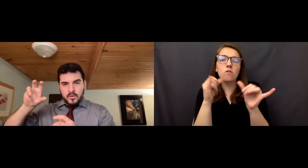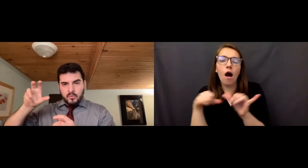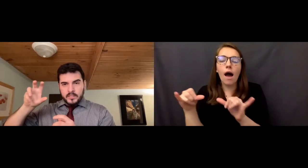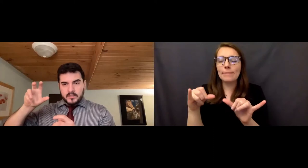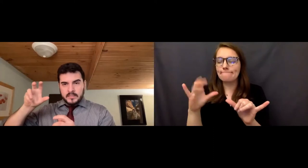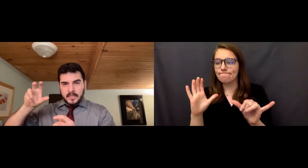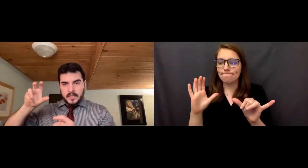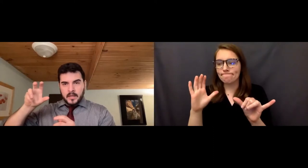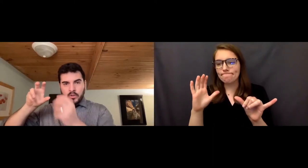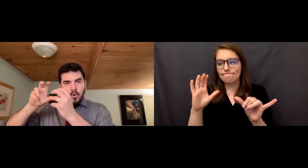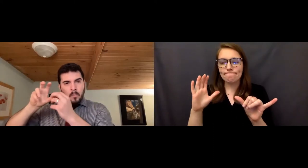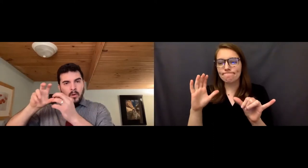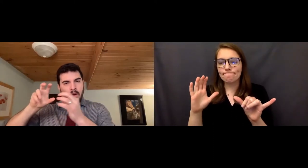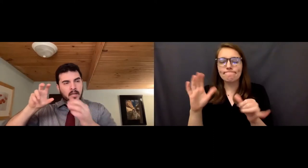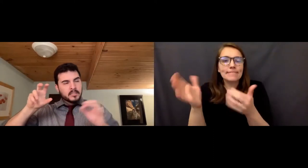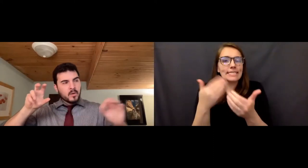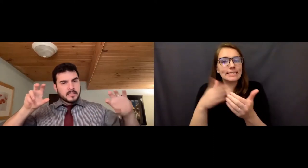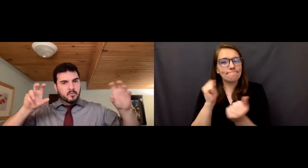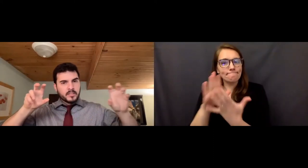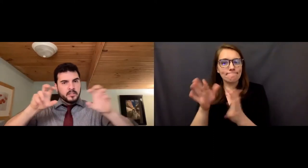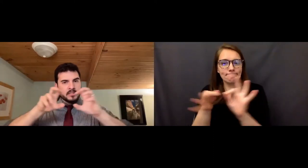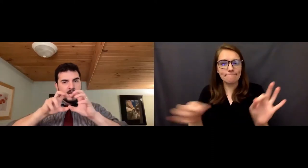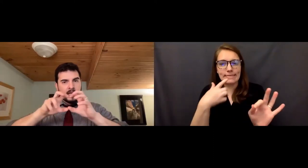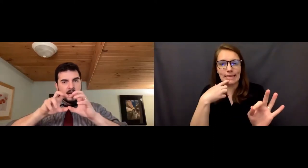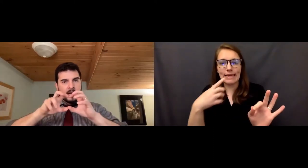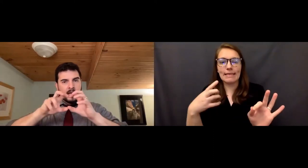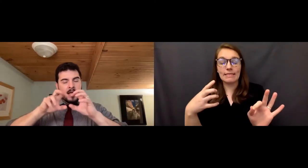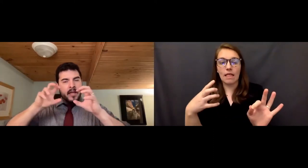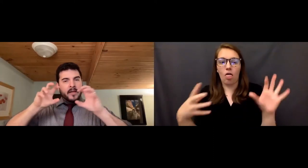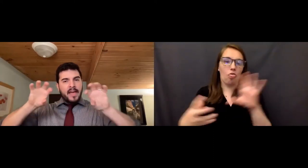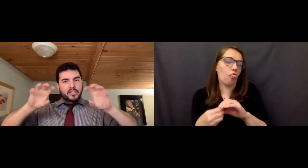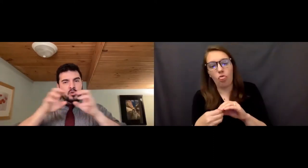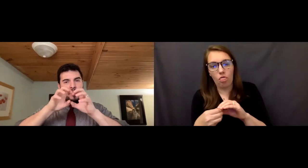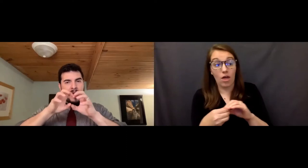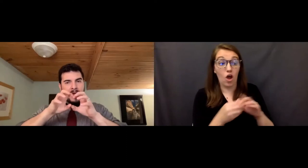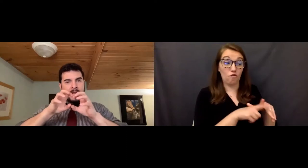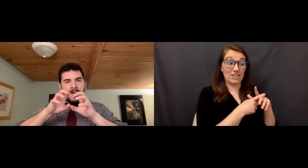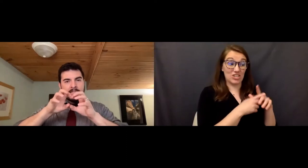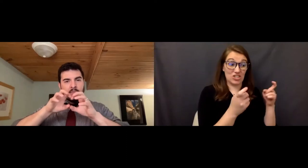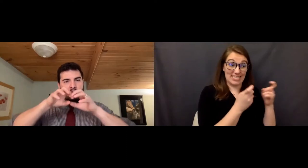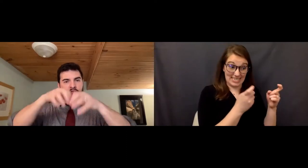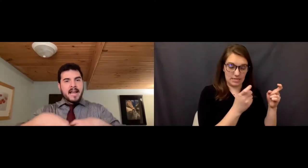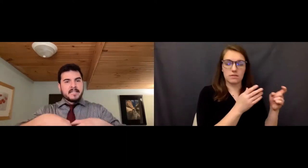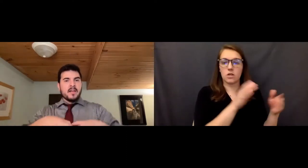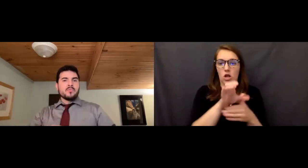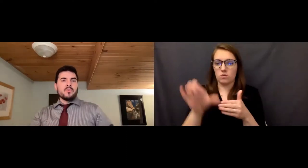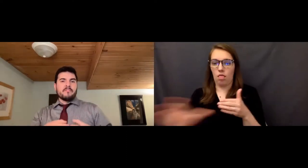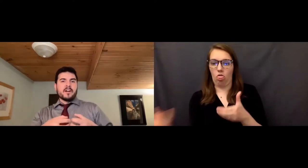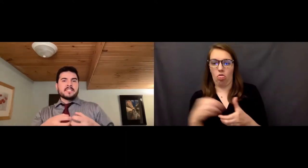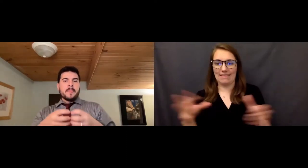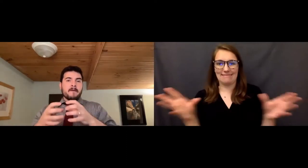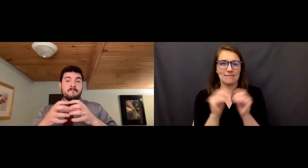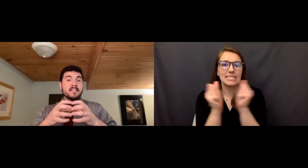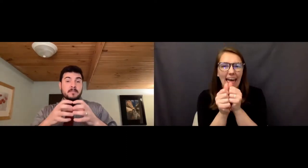spiritual wound of original sin with the corporeal consequences of original sin. Now, that shorthand is then refracted through